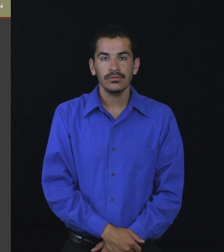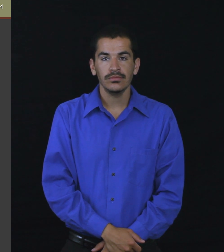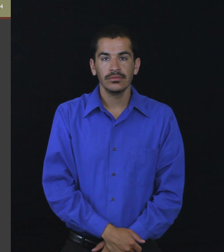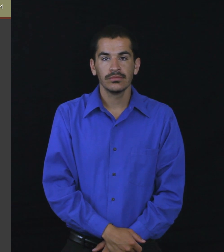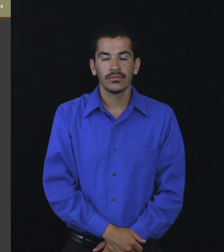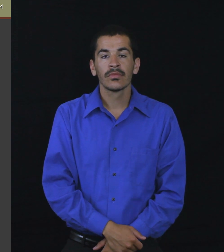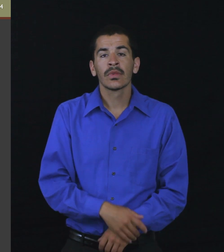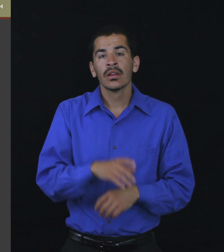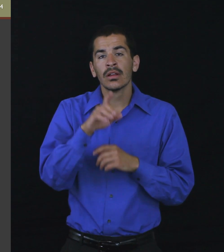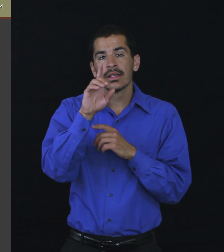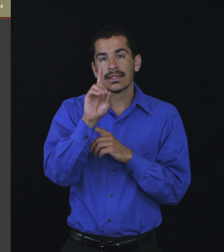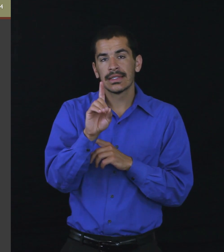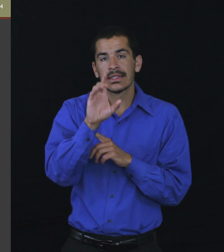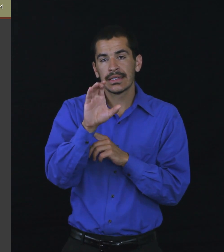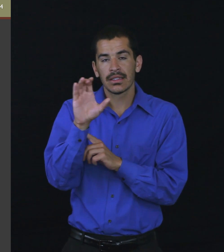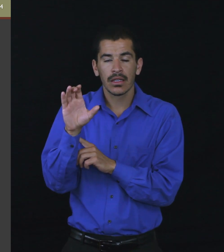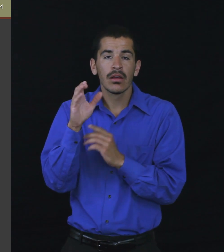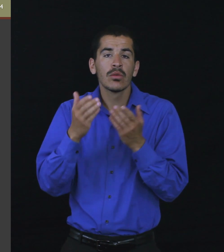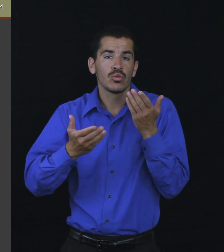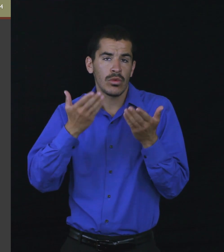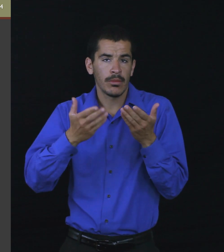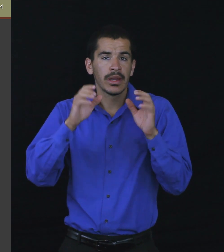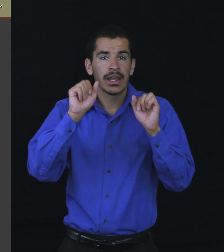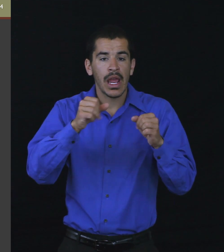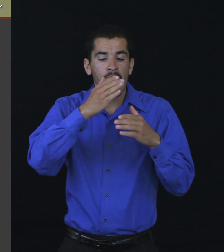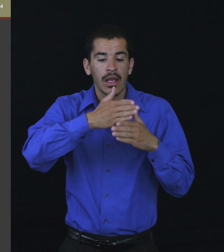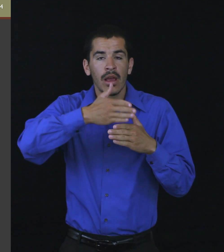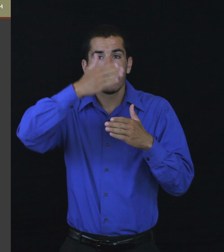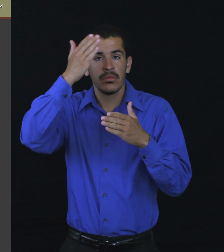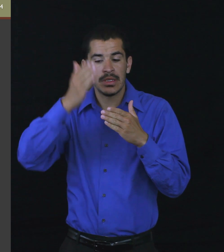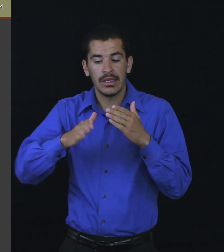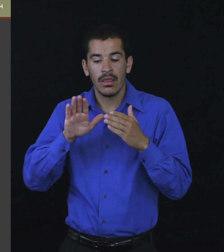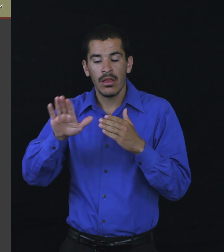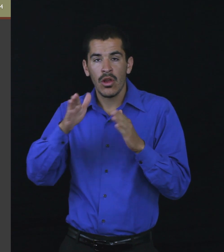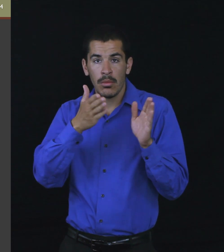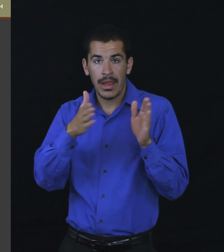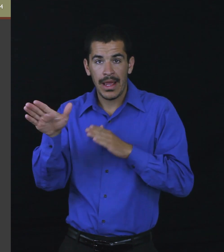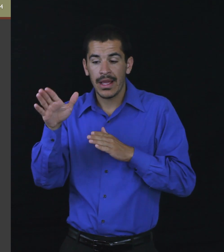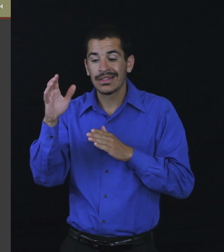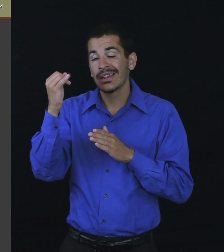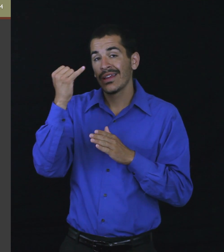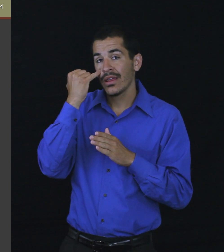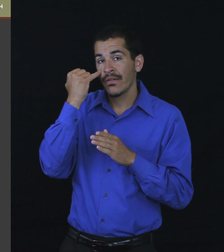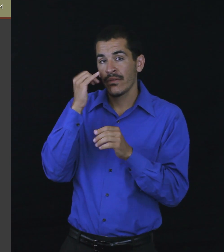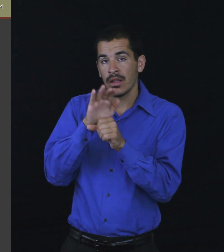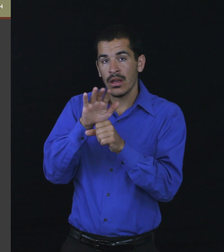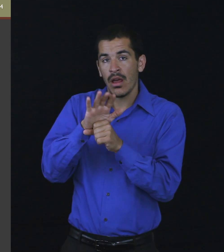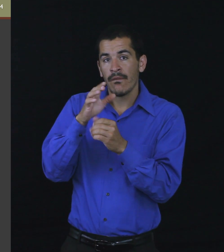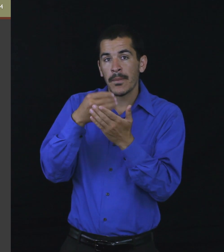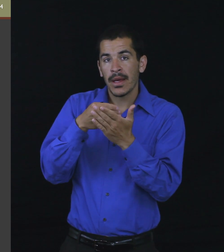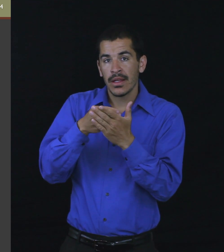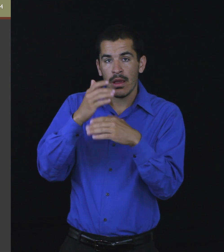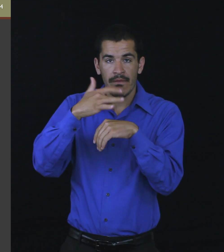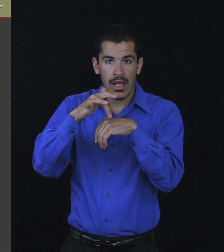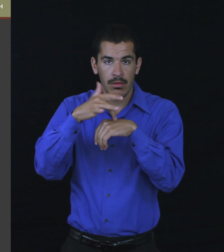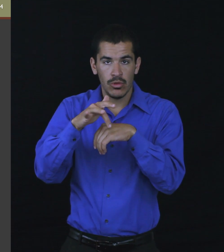DCC probably can complete its plans if enough money becomes available.